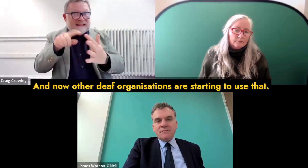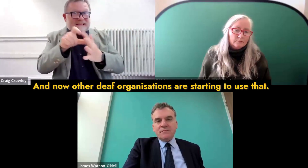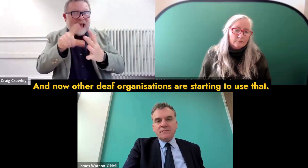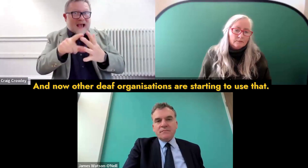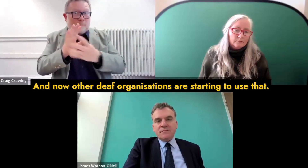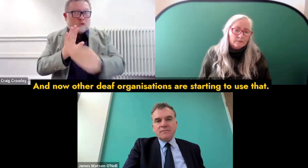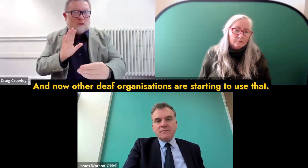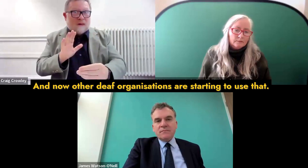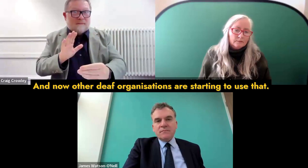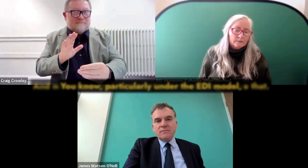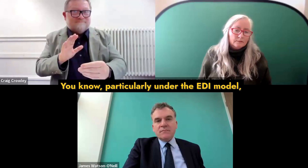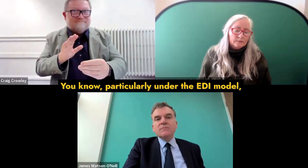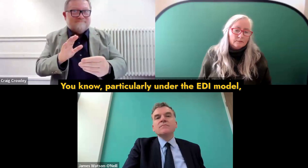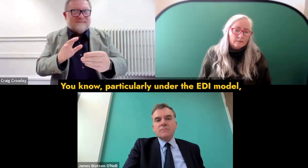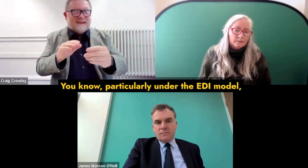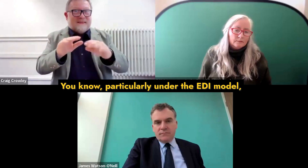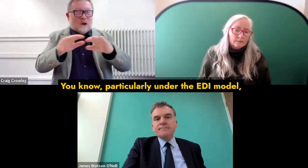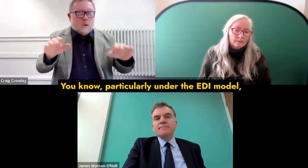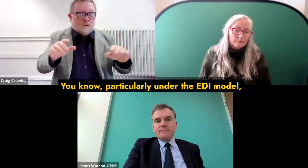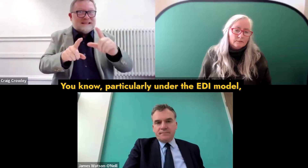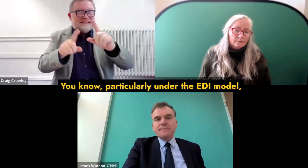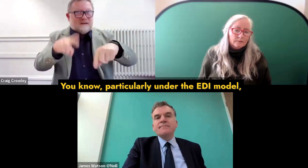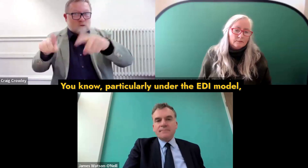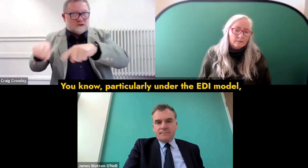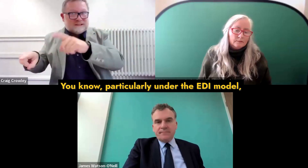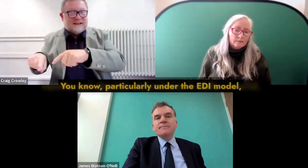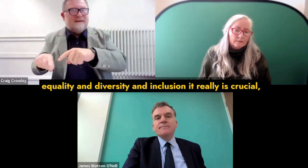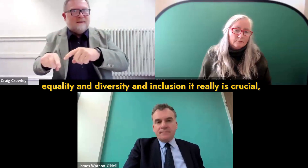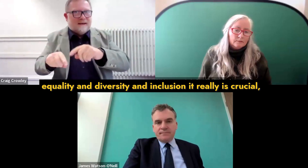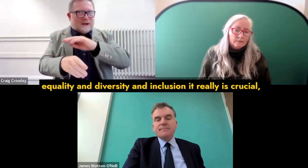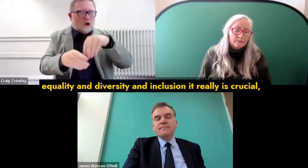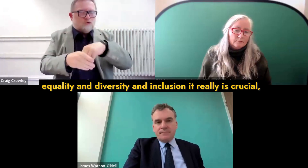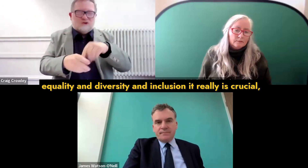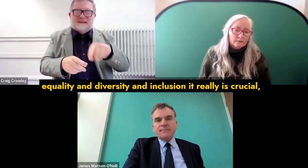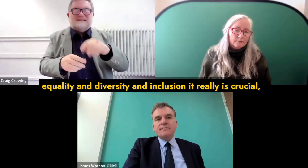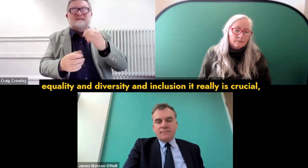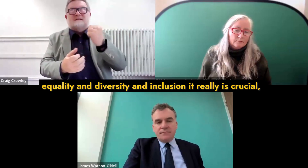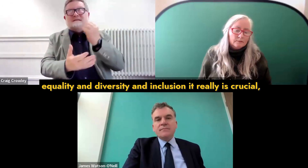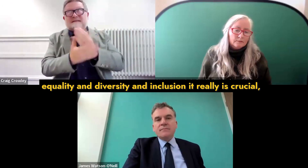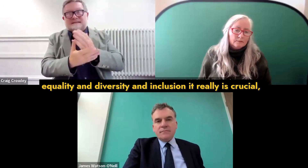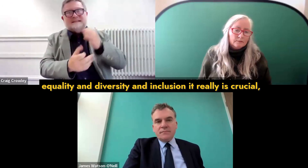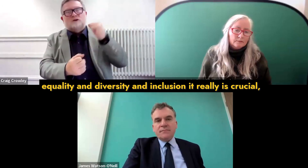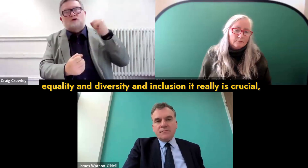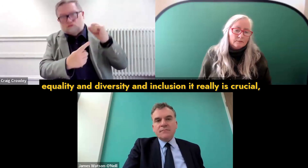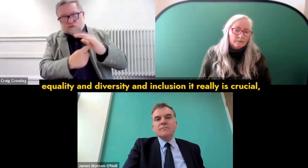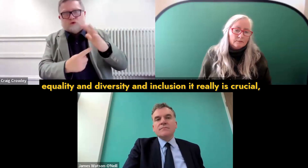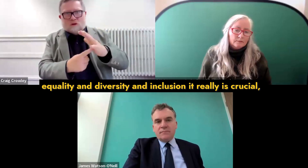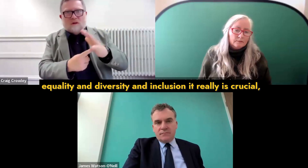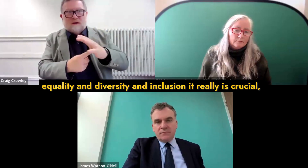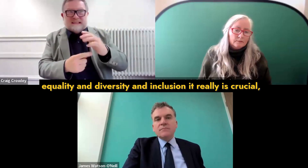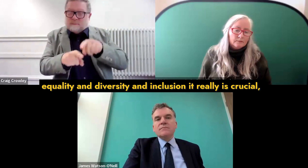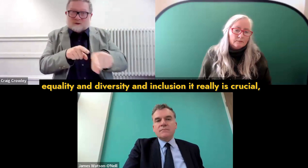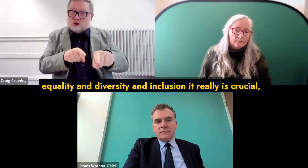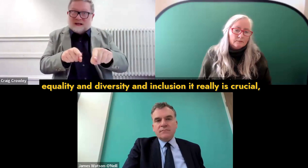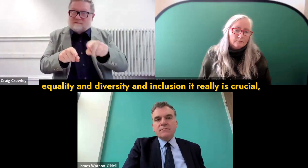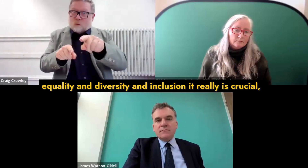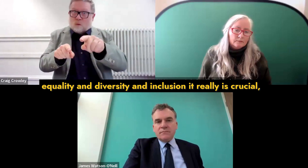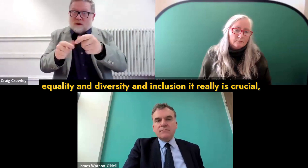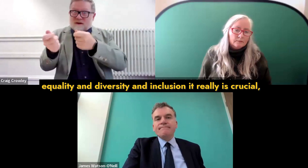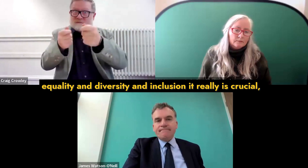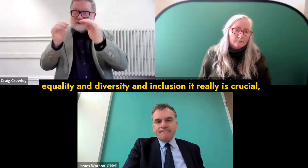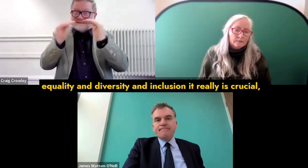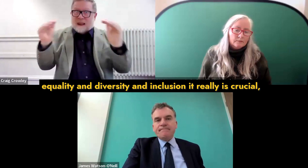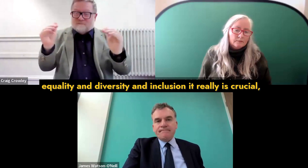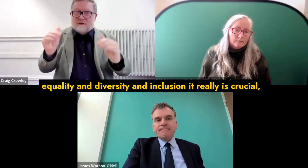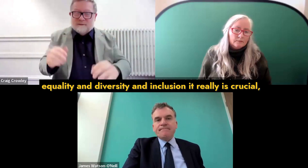organisations are starting to use that, you know, particularly under the EDI model, equality and diversity and inclusion. It really